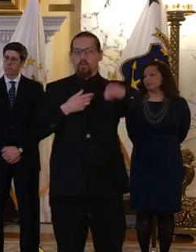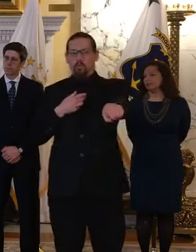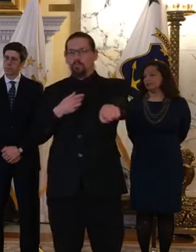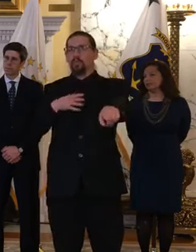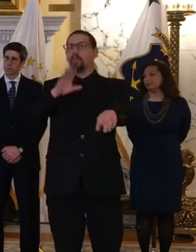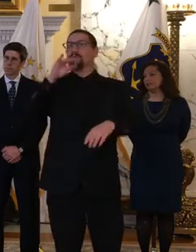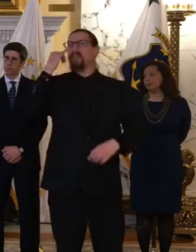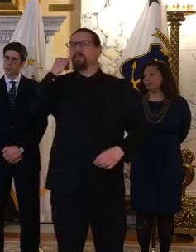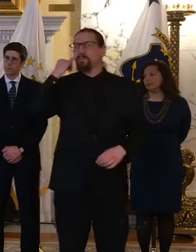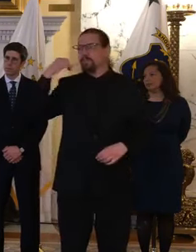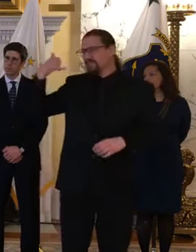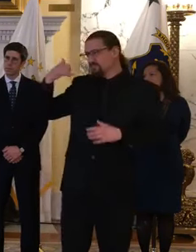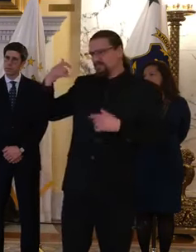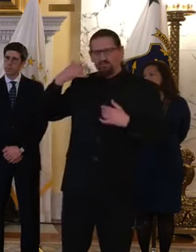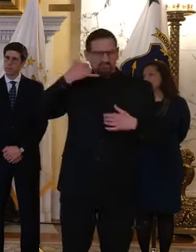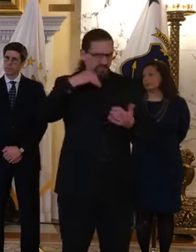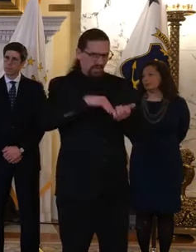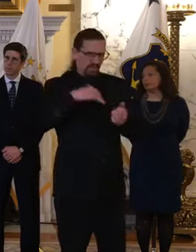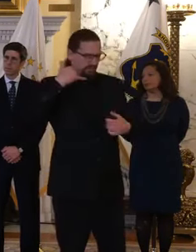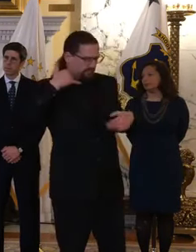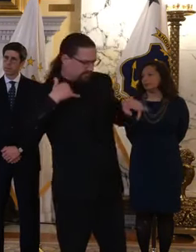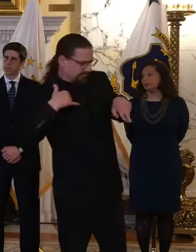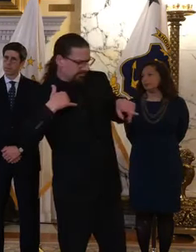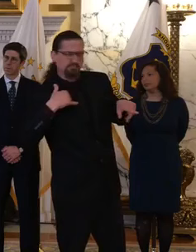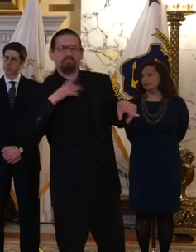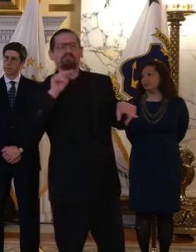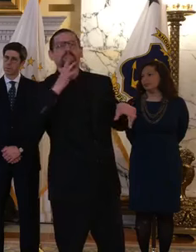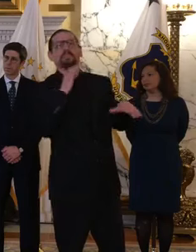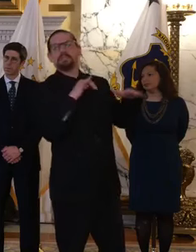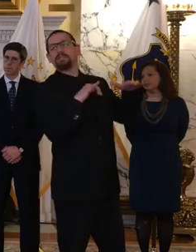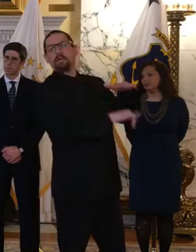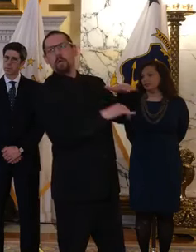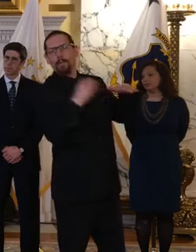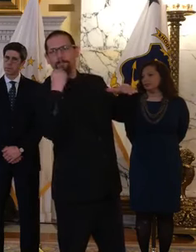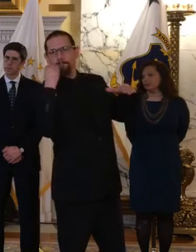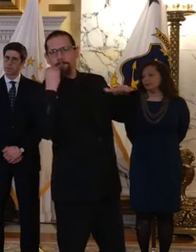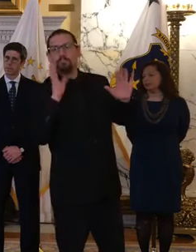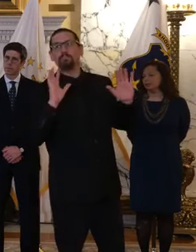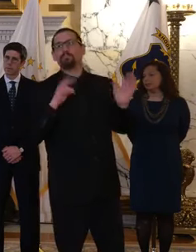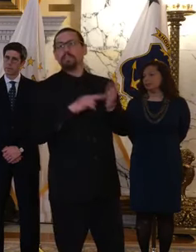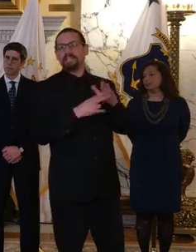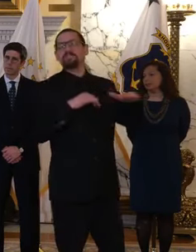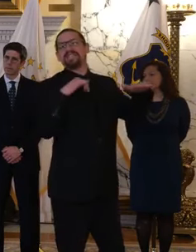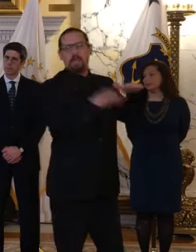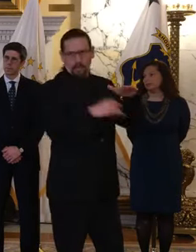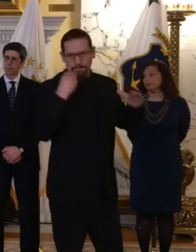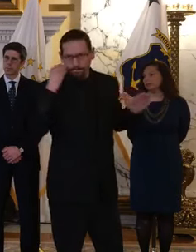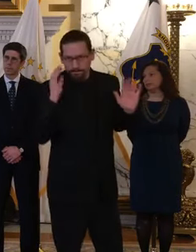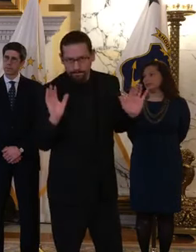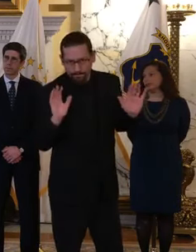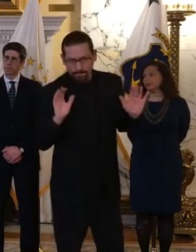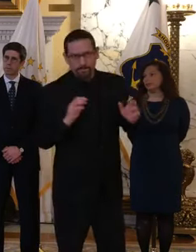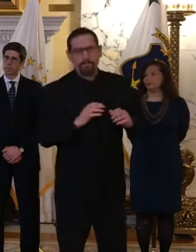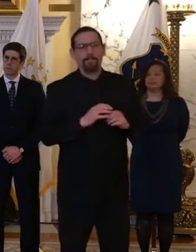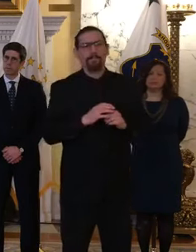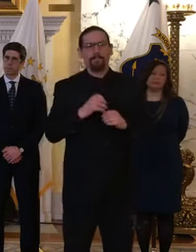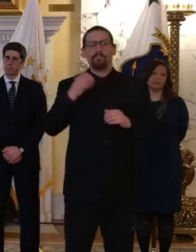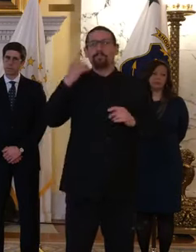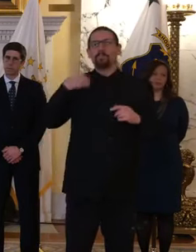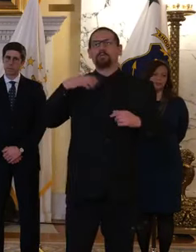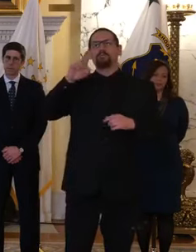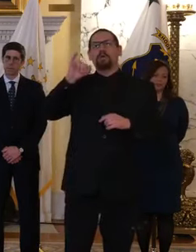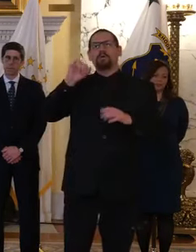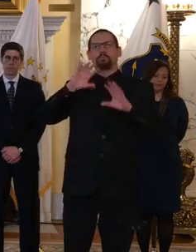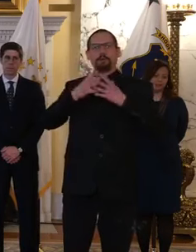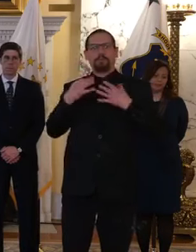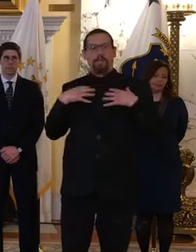determination. We have been speaking regularly to healthcare providers. They now have the algorithm of patients.